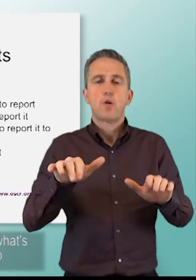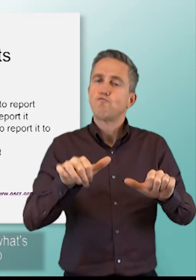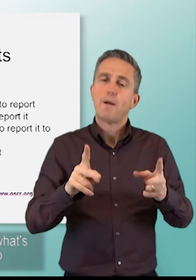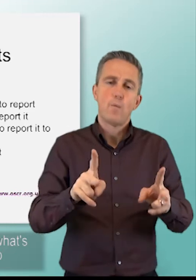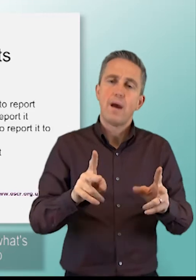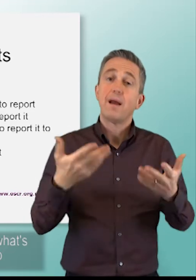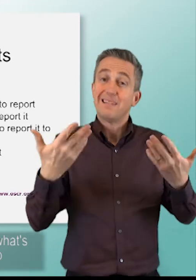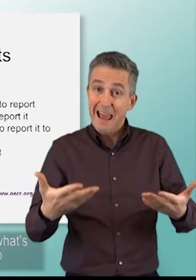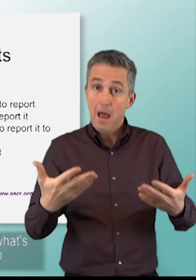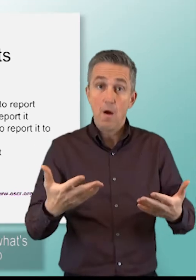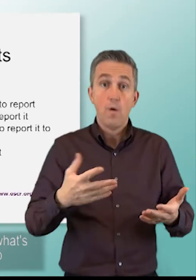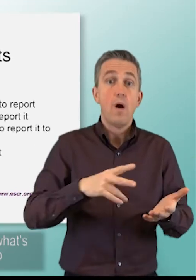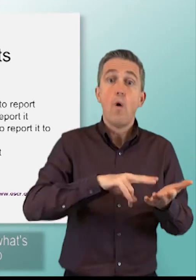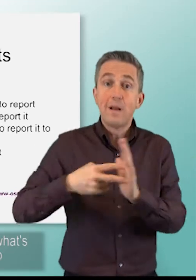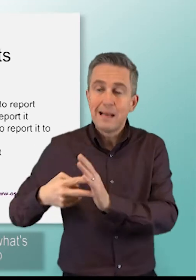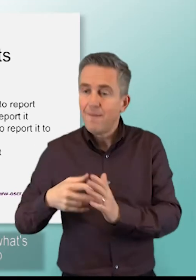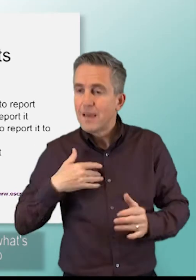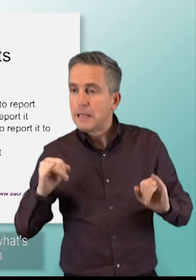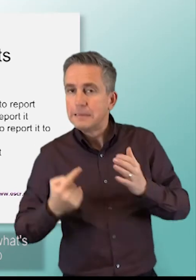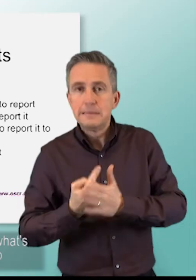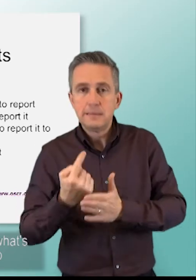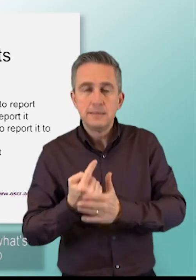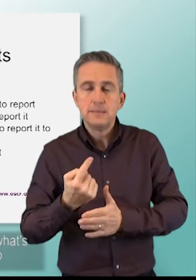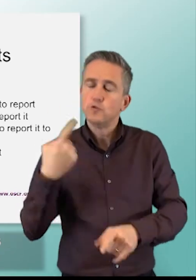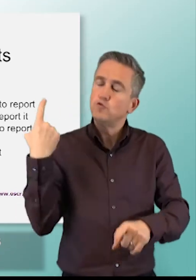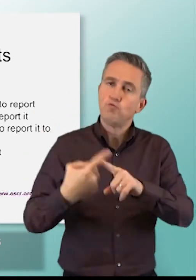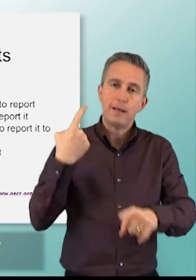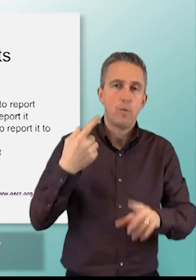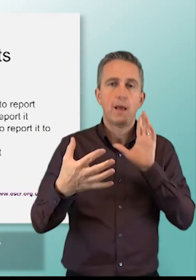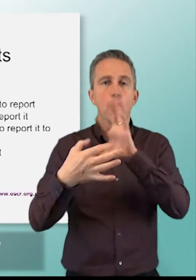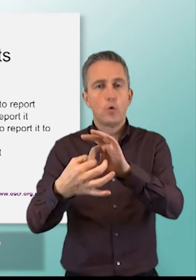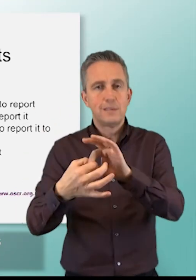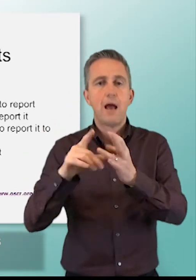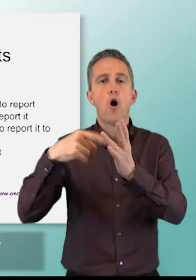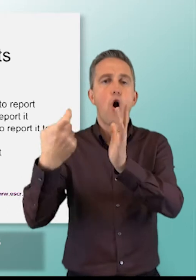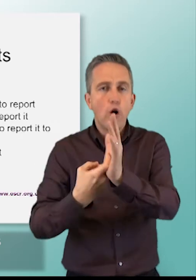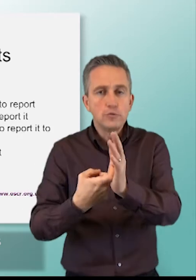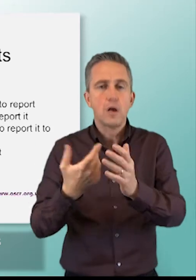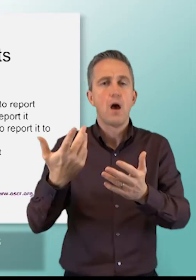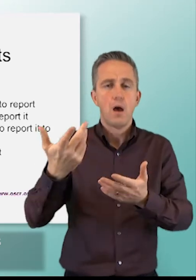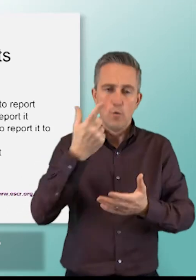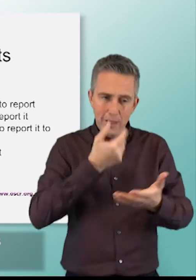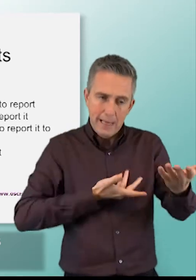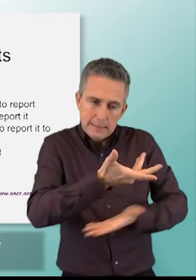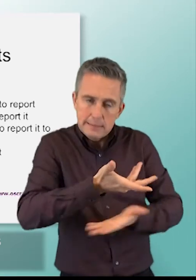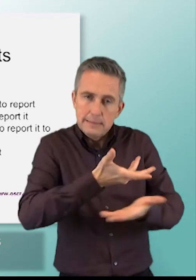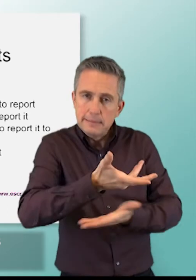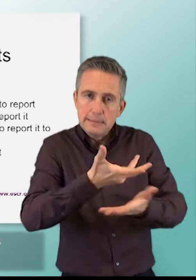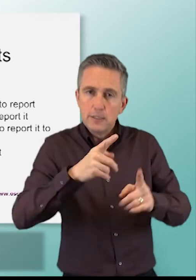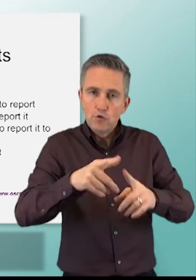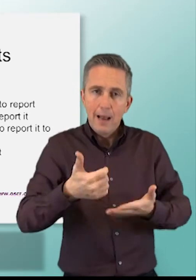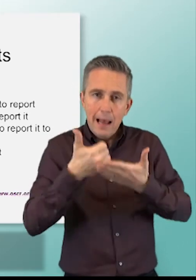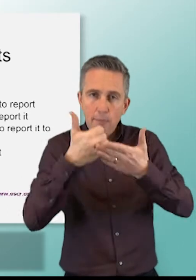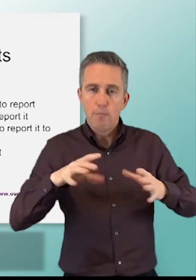time that they've had some time to think about what's happening, that they know what they're going to be doing about that, that the trustees have had time to kind of actually take some action on